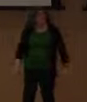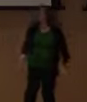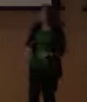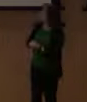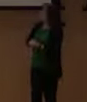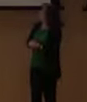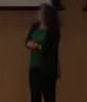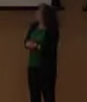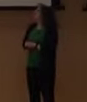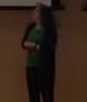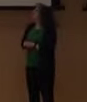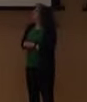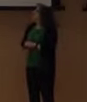quick.